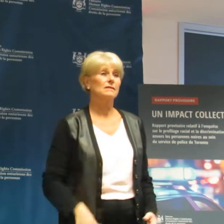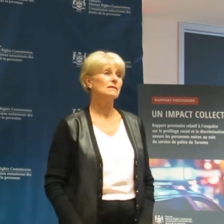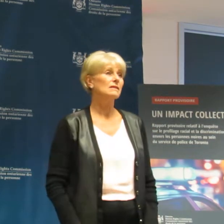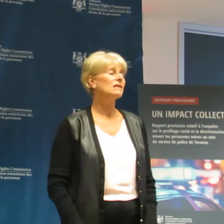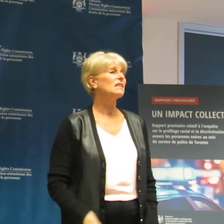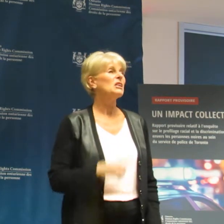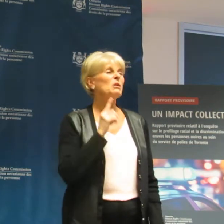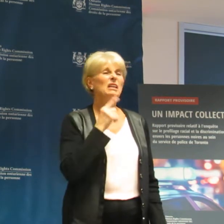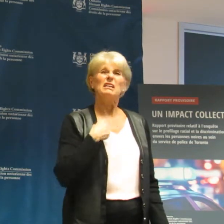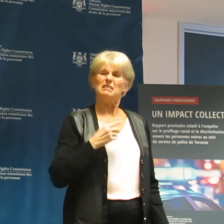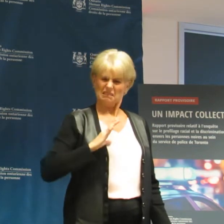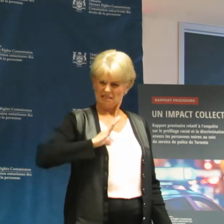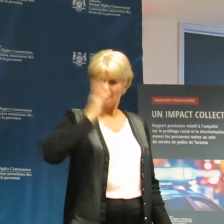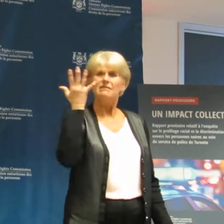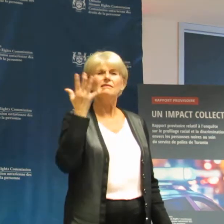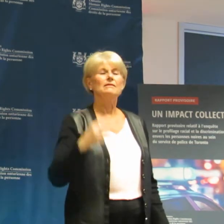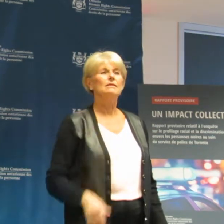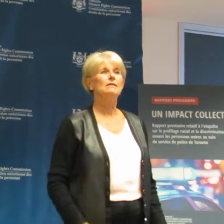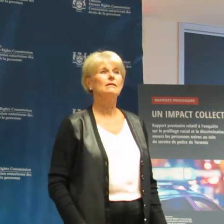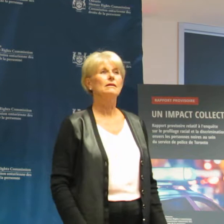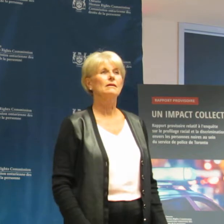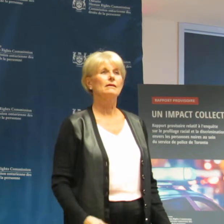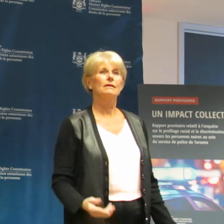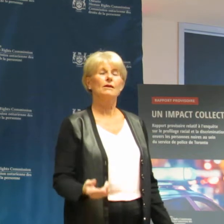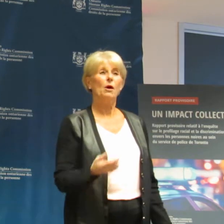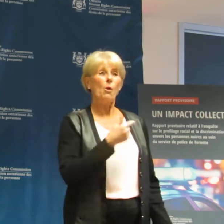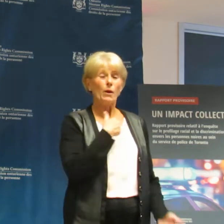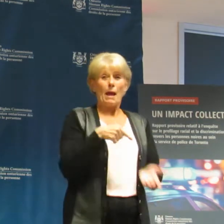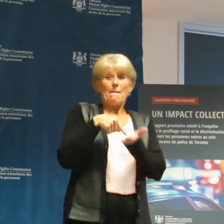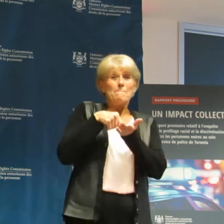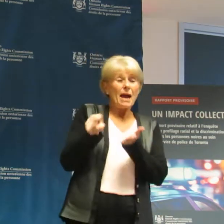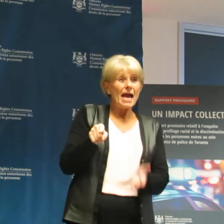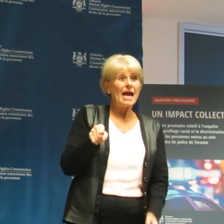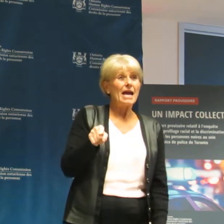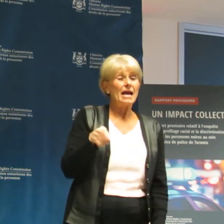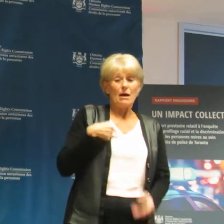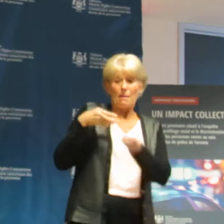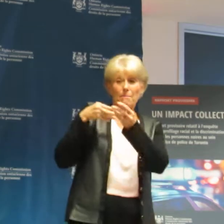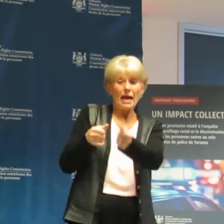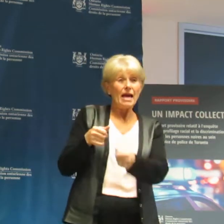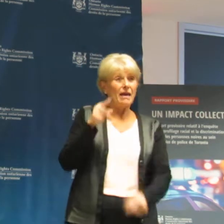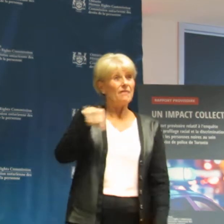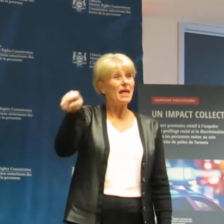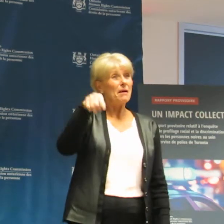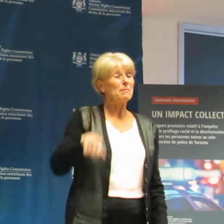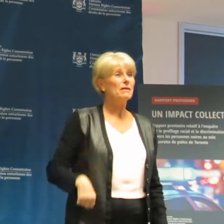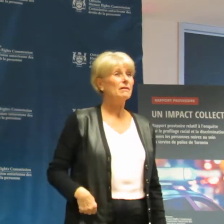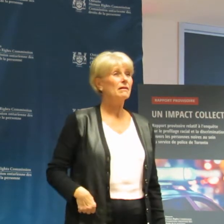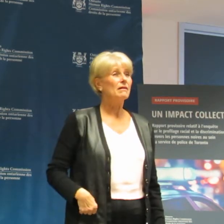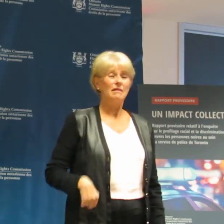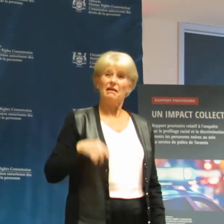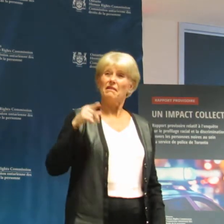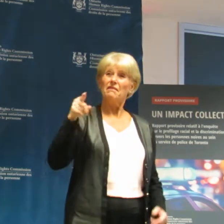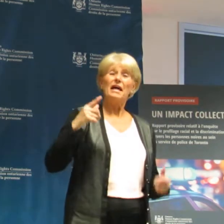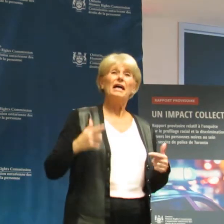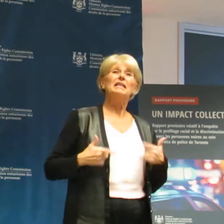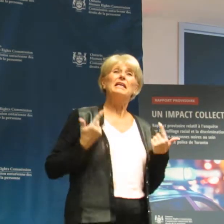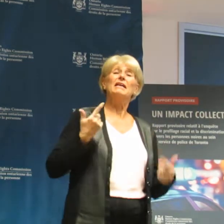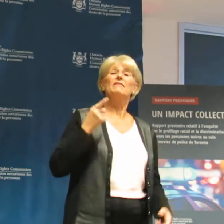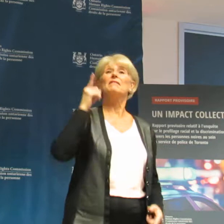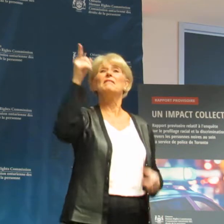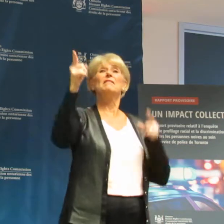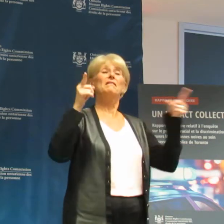is egregious that we are actually paying these expenses to people who live in